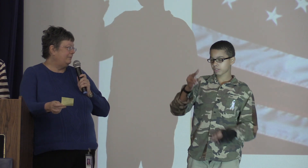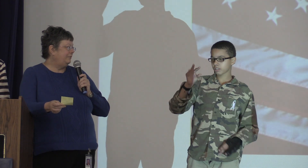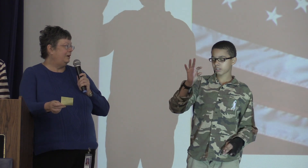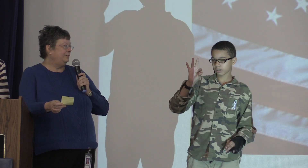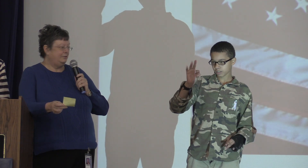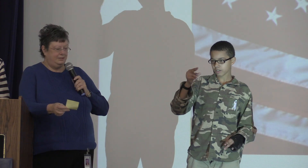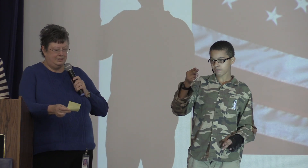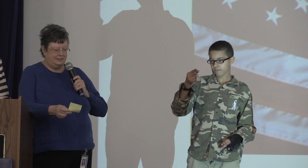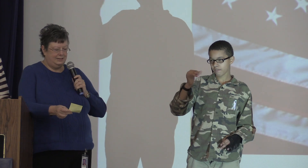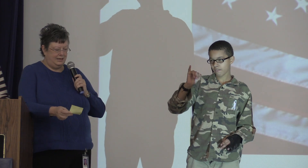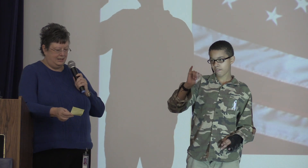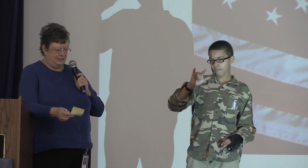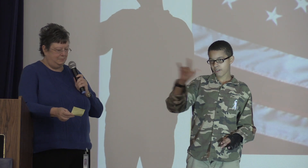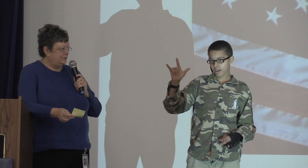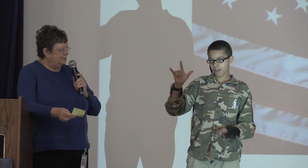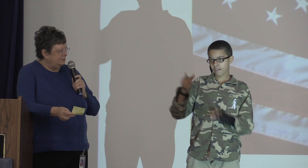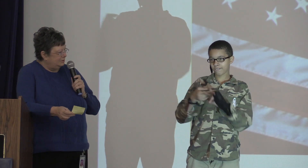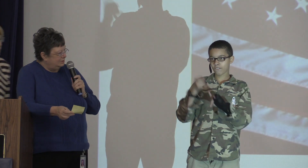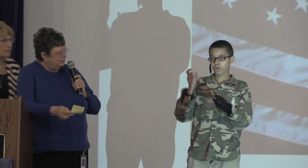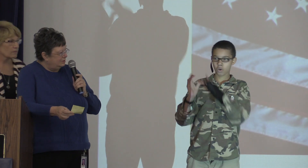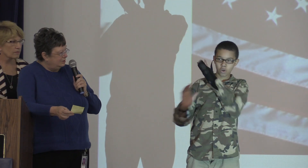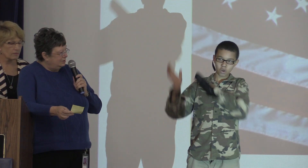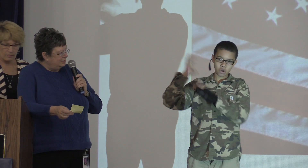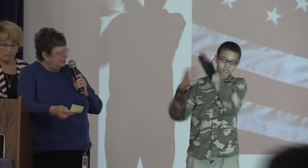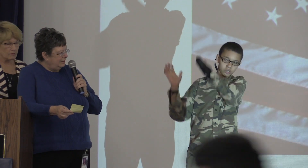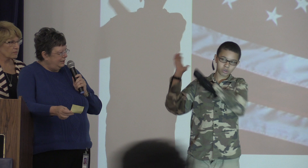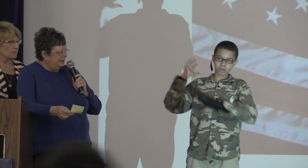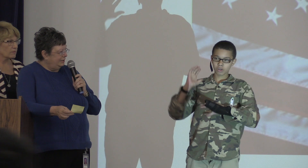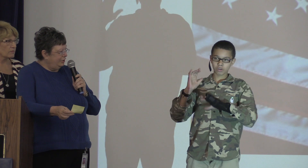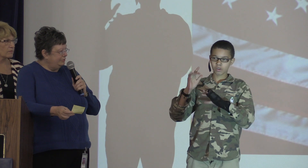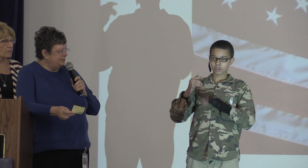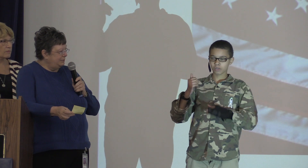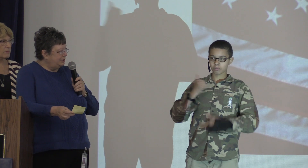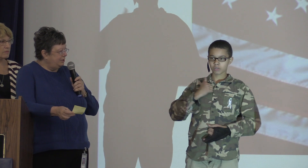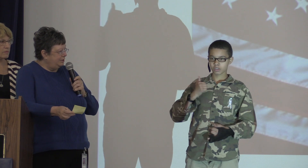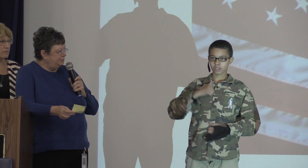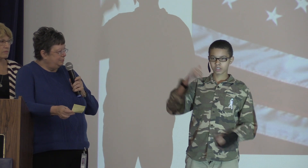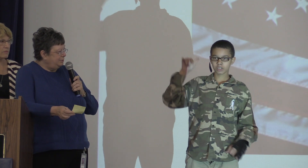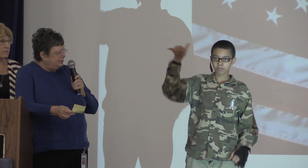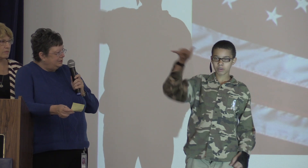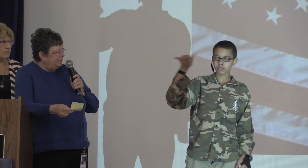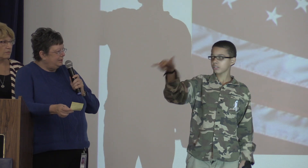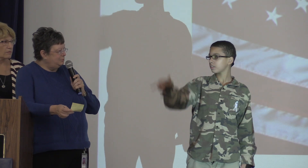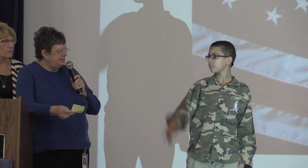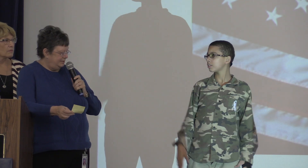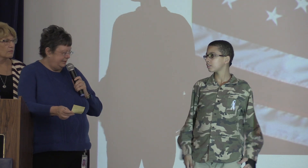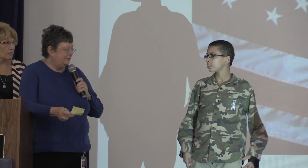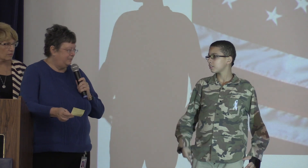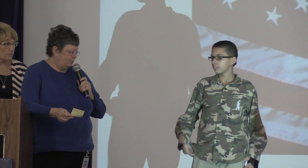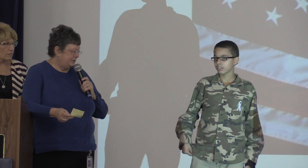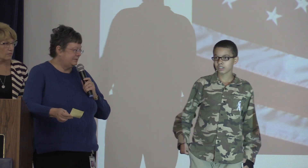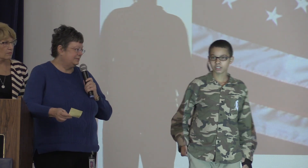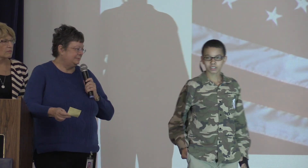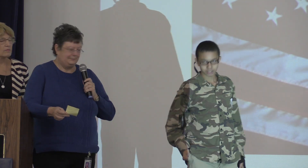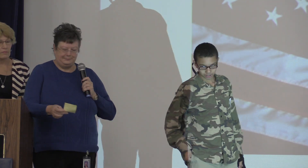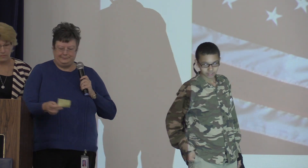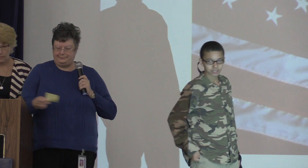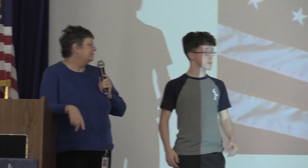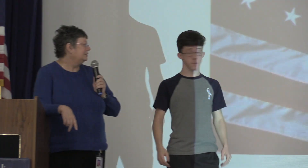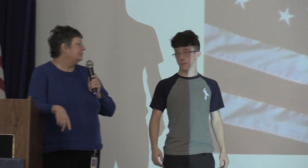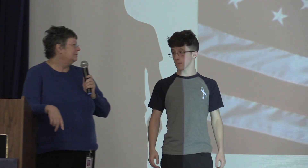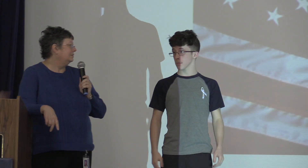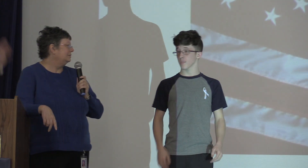my grandfather, his name, and a long time ago, he was in the Air Force.